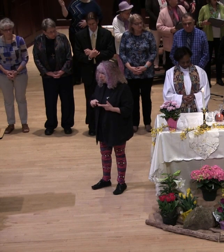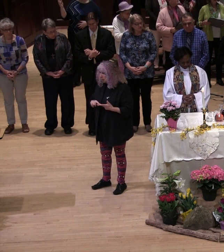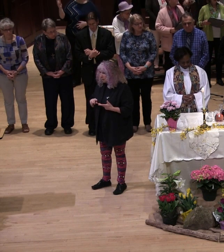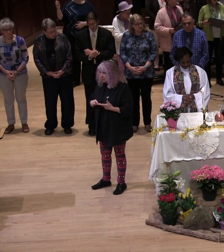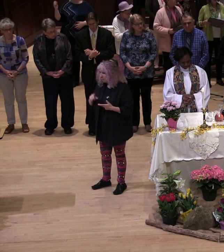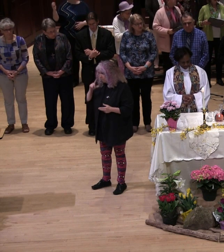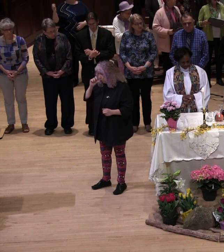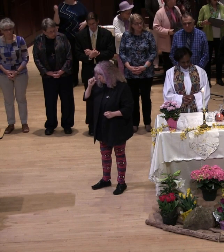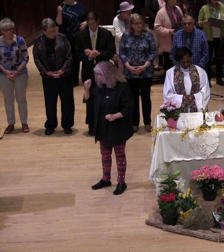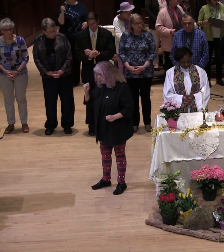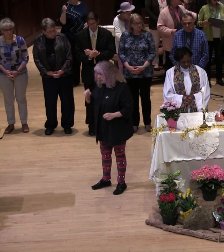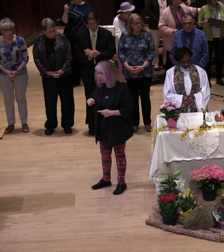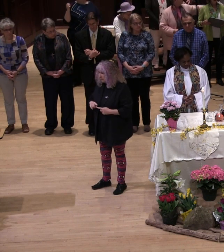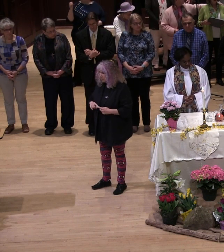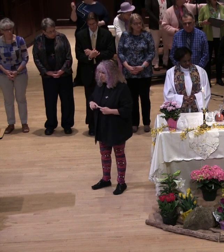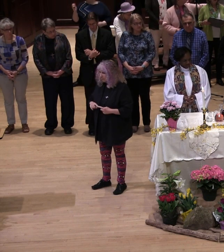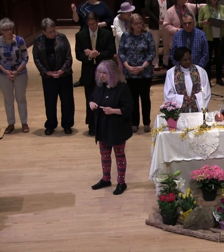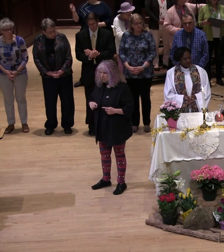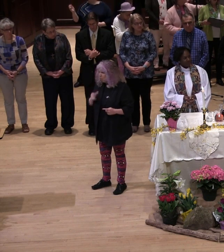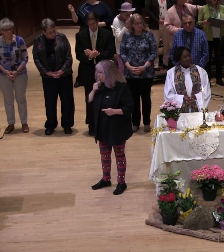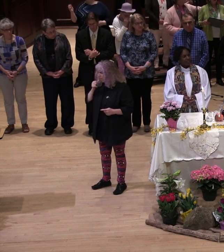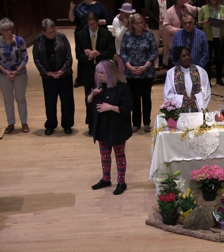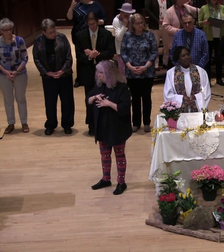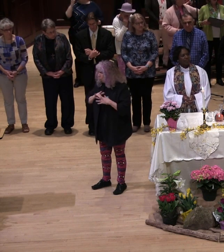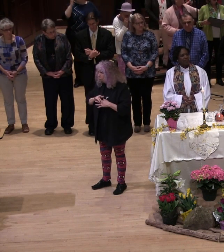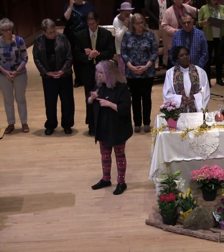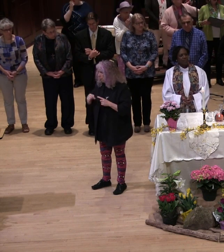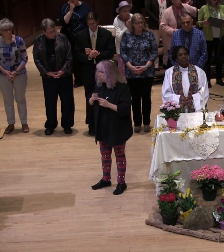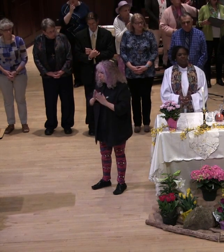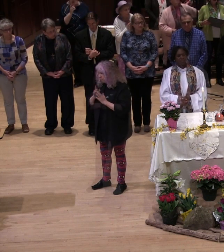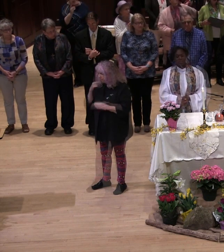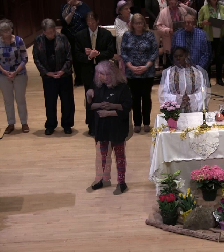for President Trump. Who's on your mind? Who would you like to pray for?